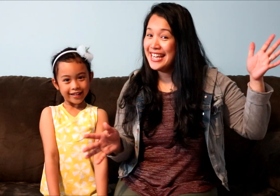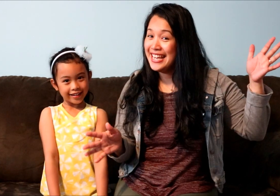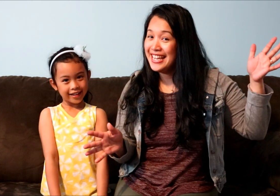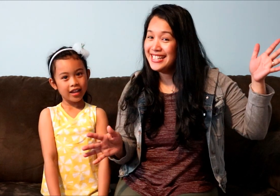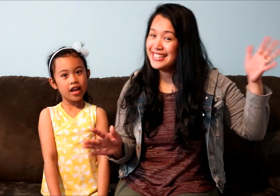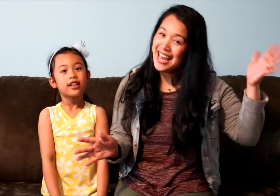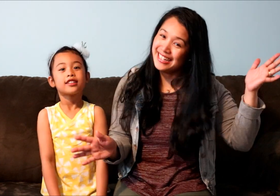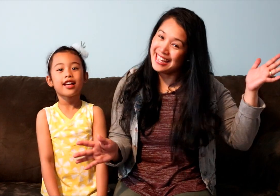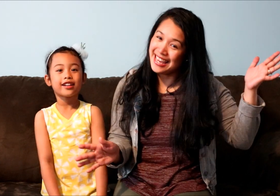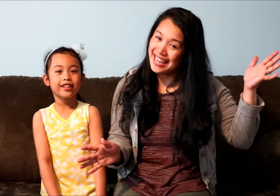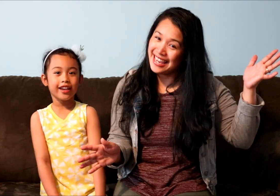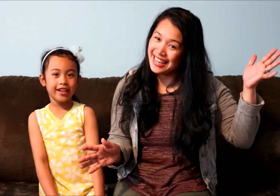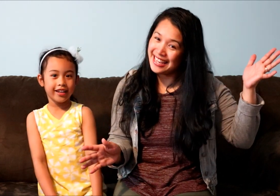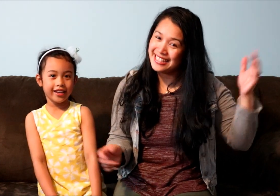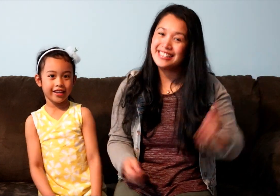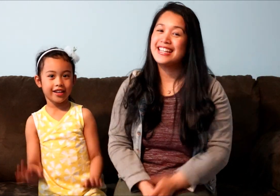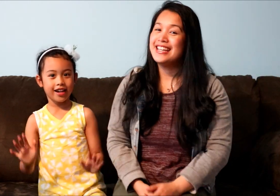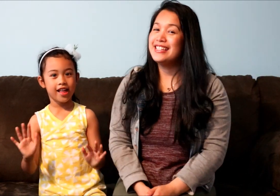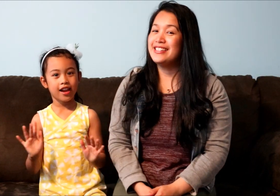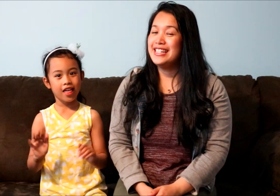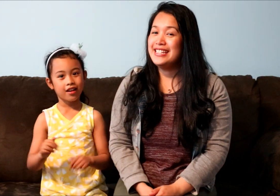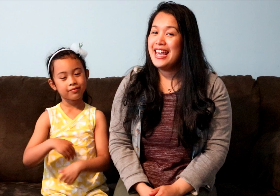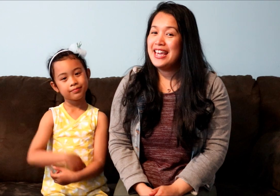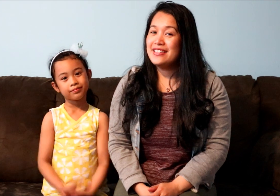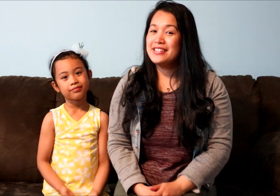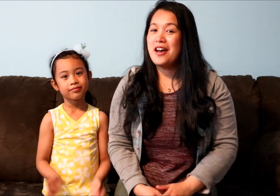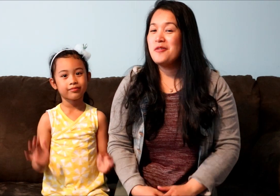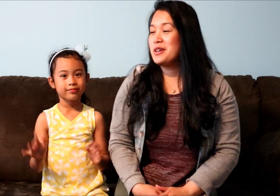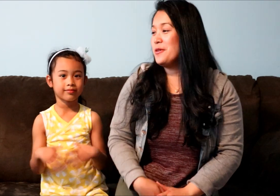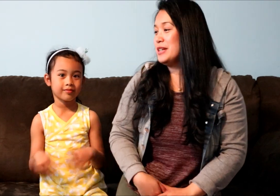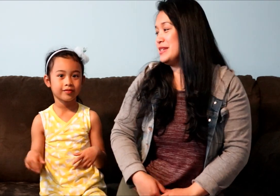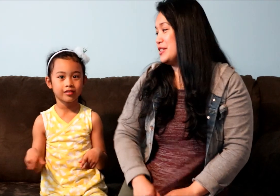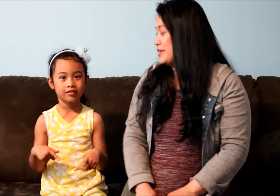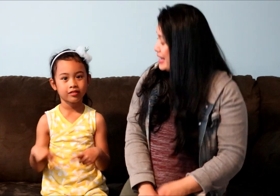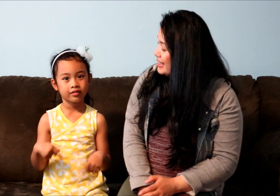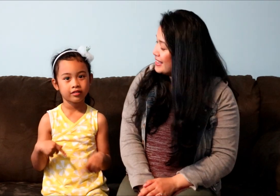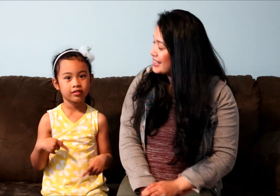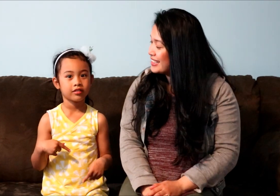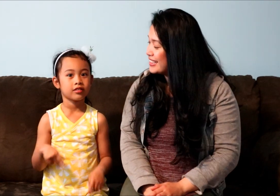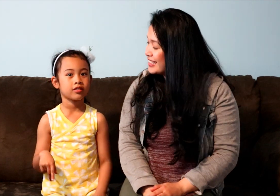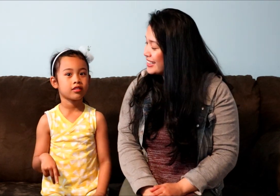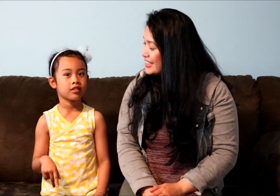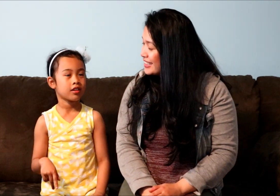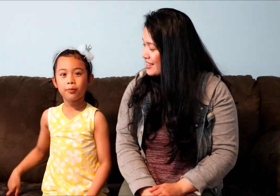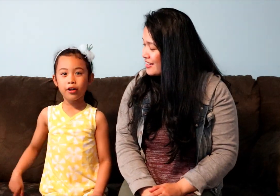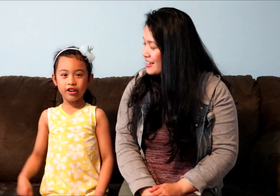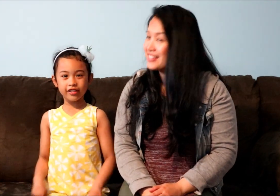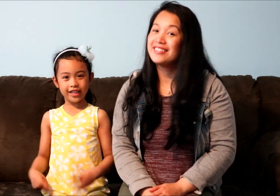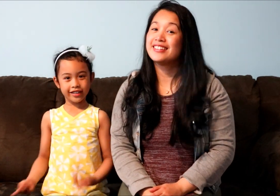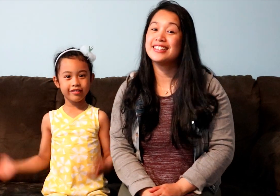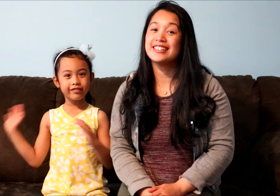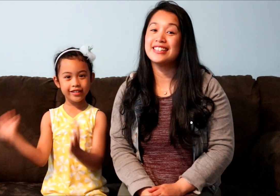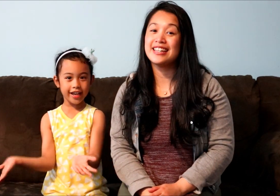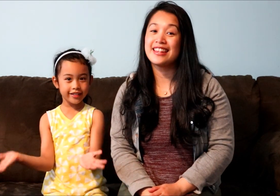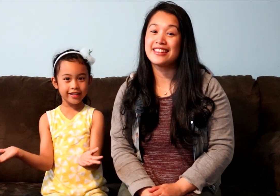Saturdays! So today the song we're going to be doing is... We want to get together.